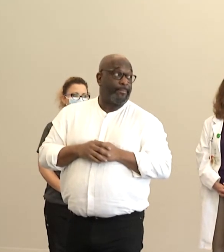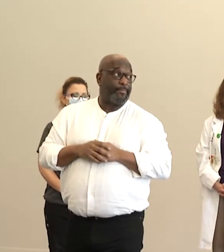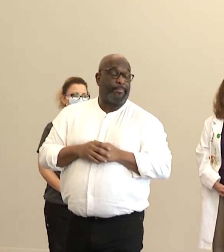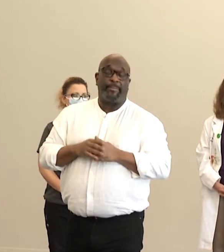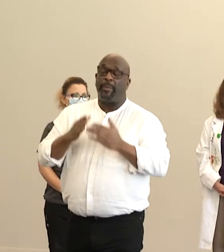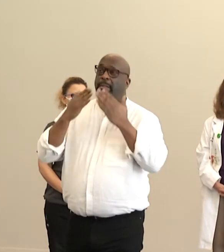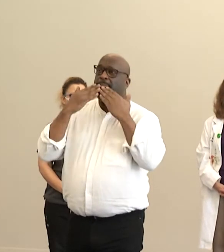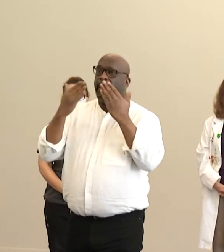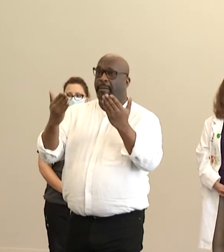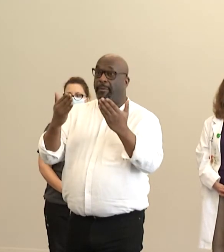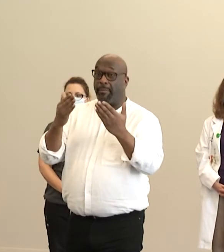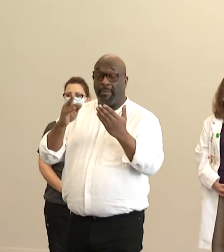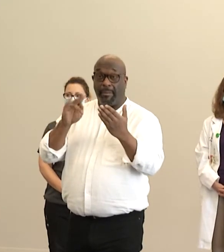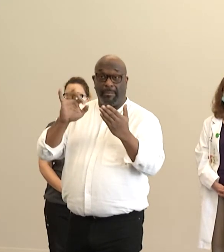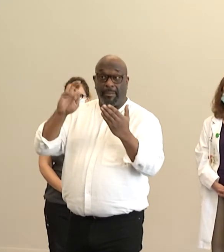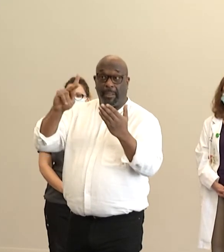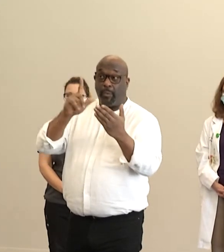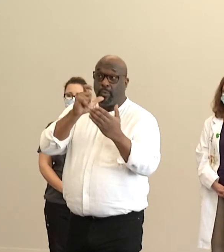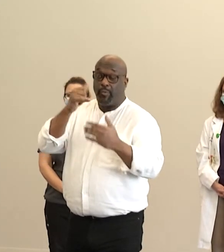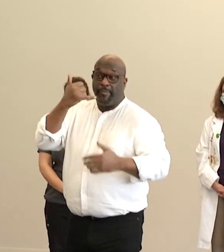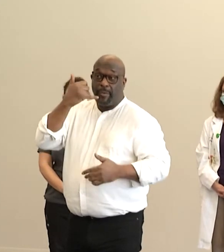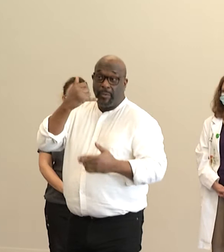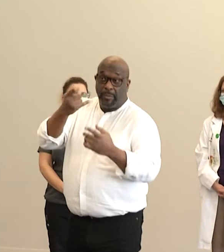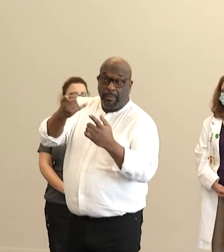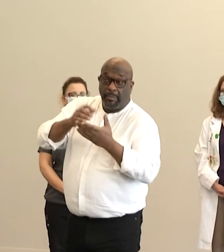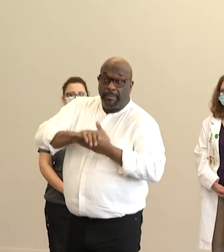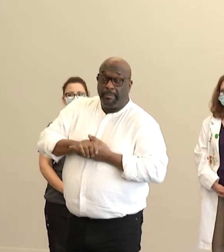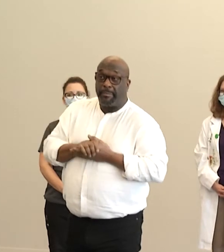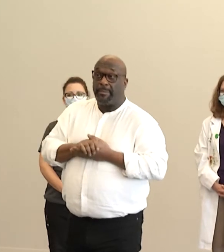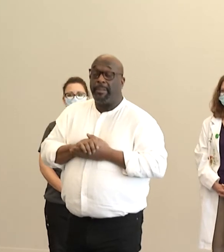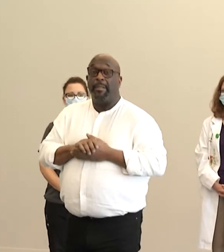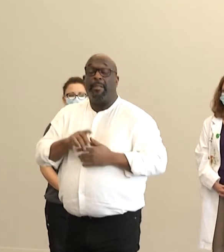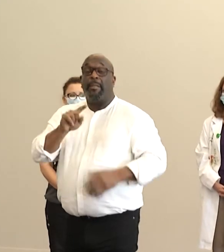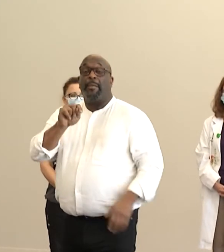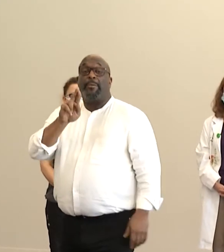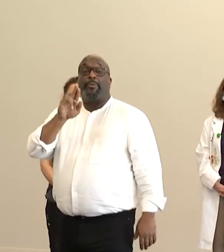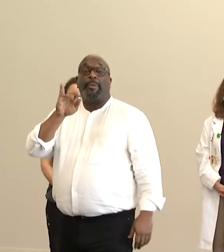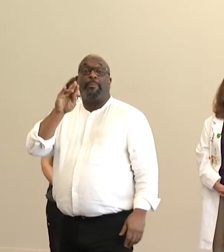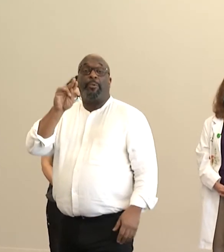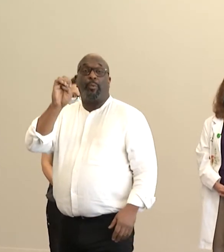Thank you. Nick, do we have anybody on the line? We do, from the Tribune.